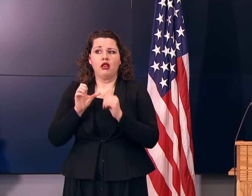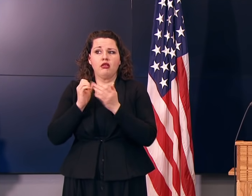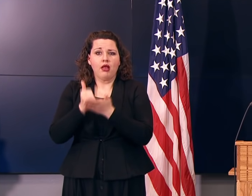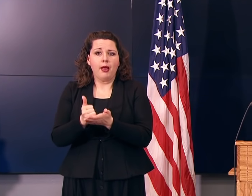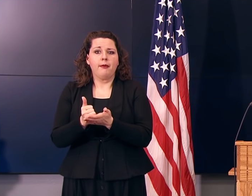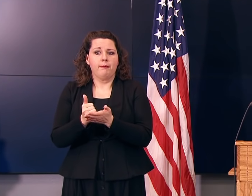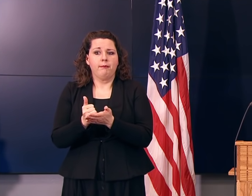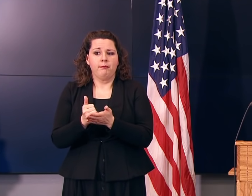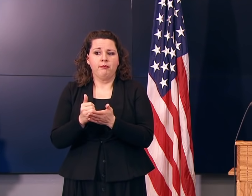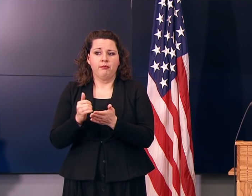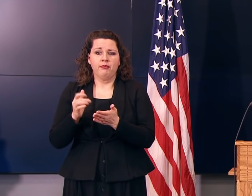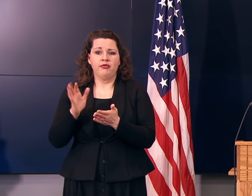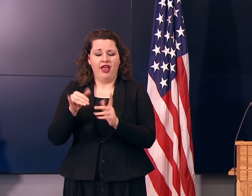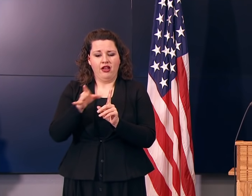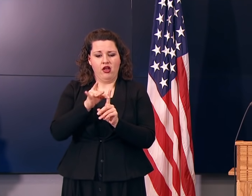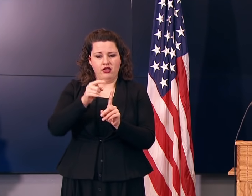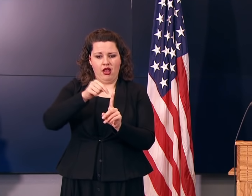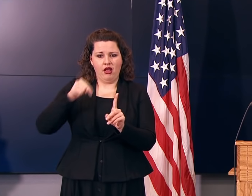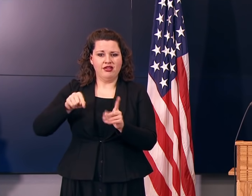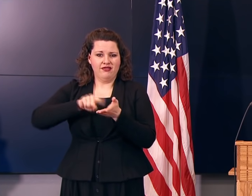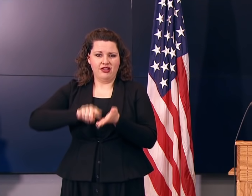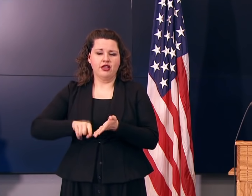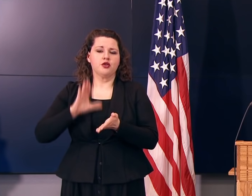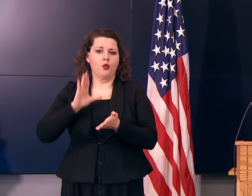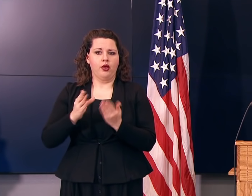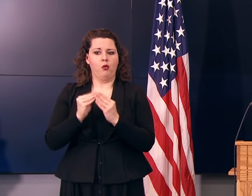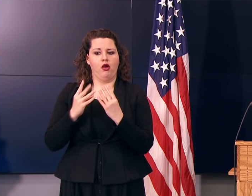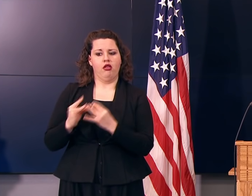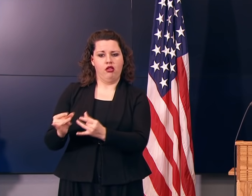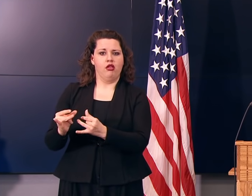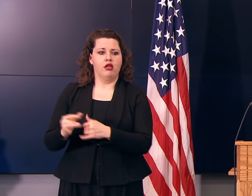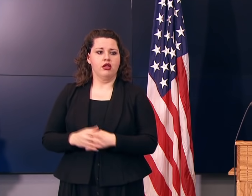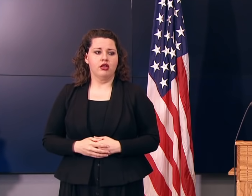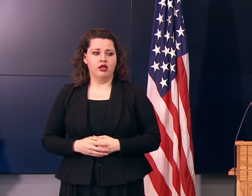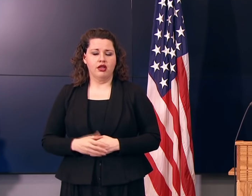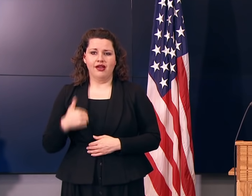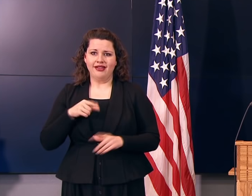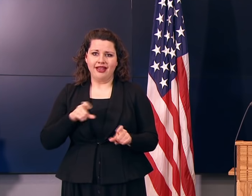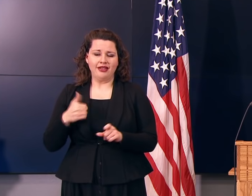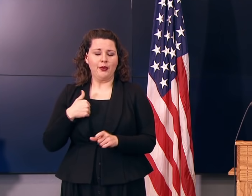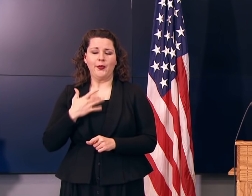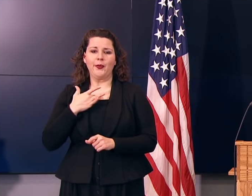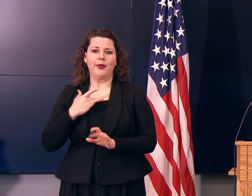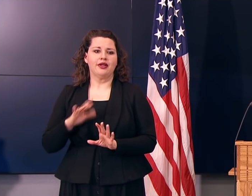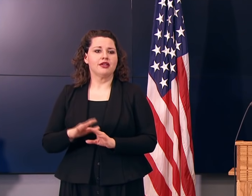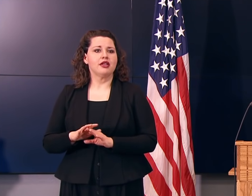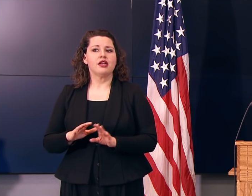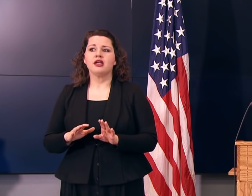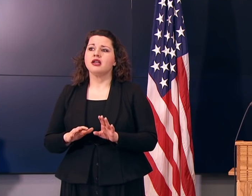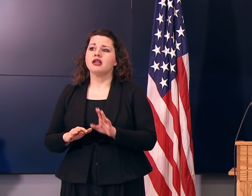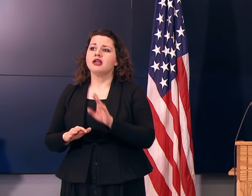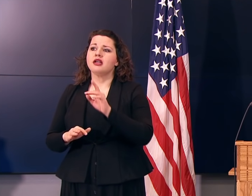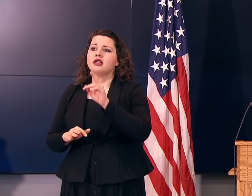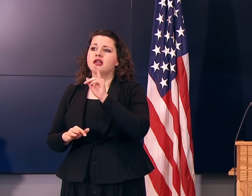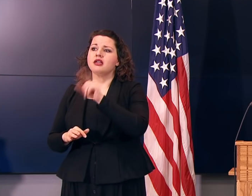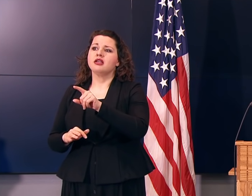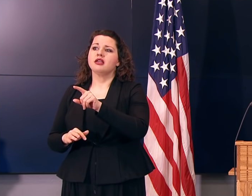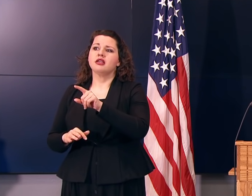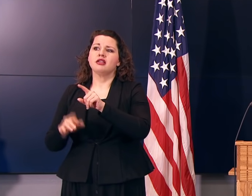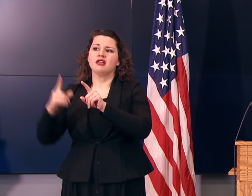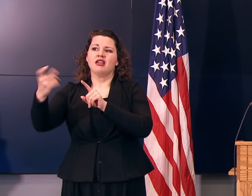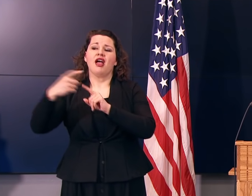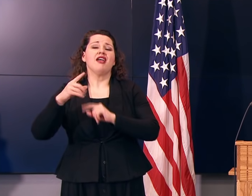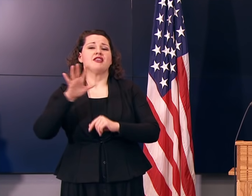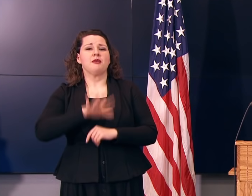the contact investigation and testing. Blah. Governor, there's about a